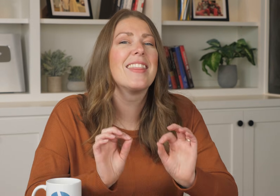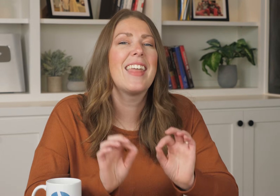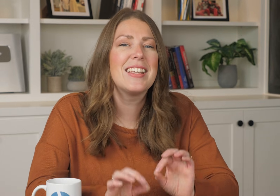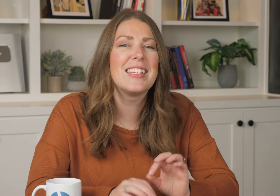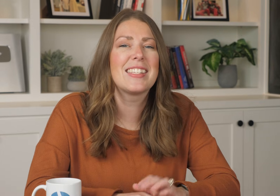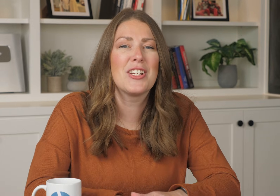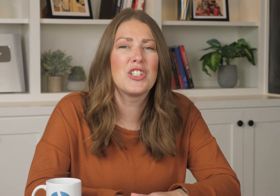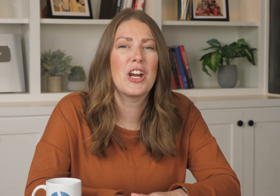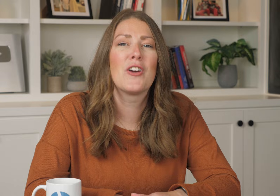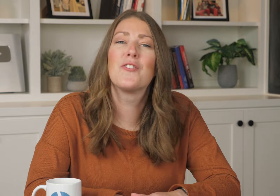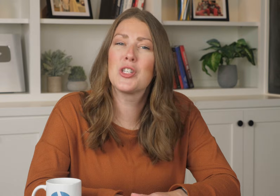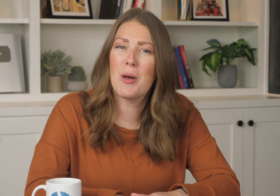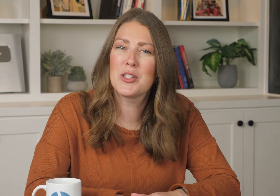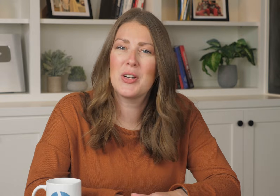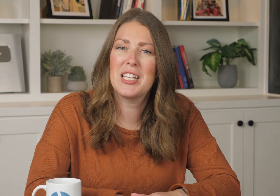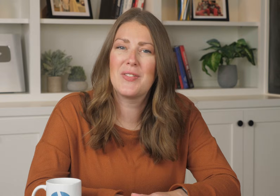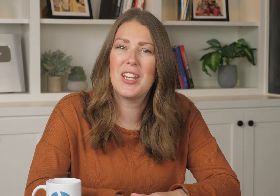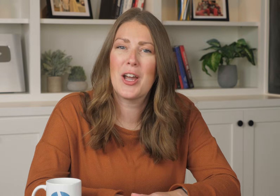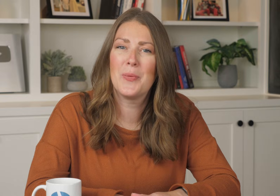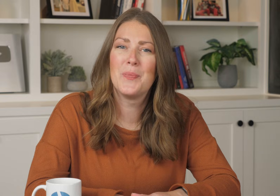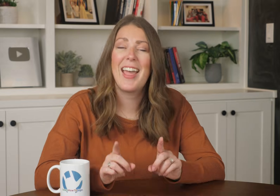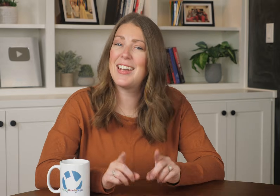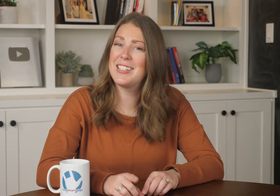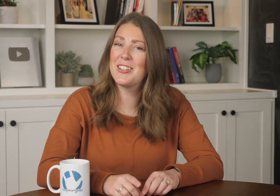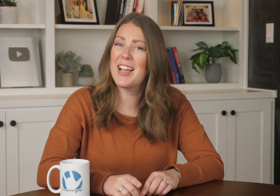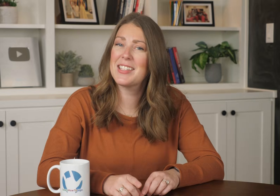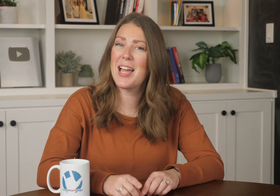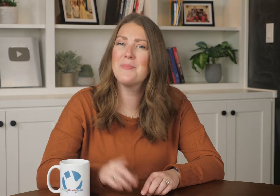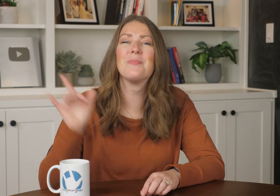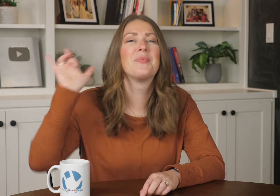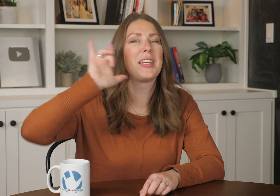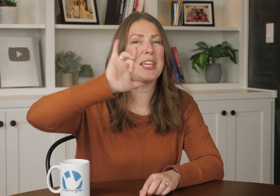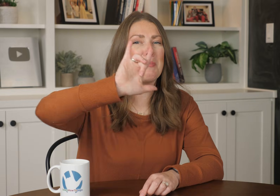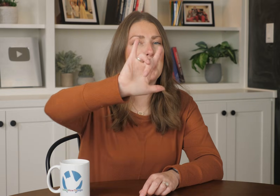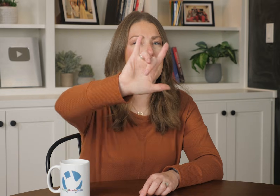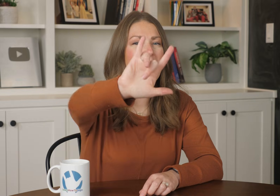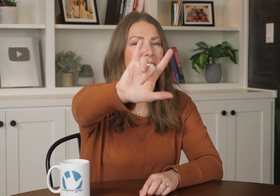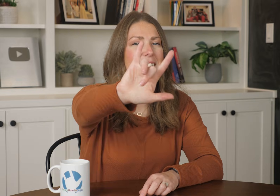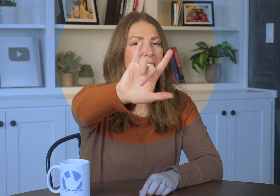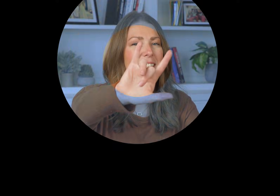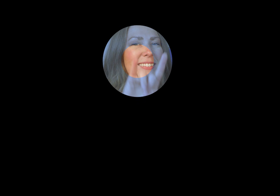thanks to Skillshare for sponsoring this video. And until next time, keep learning how to sign.